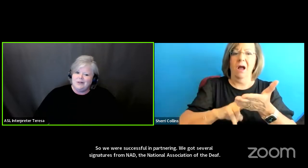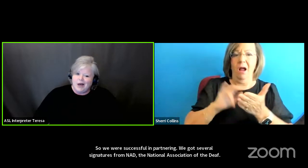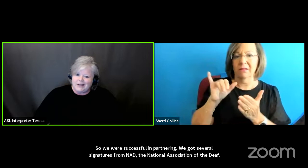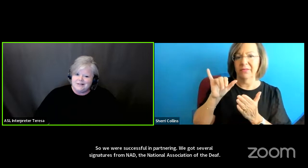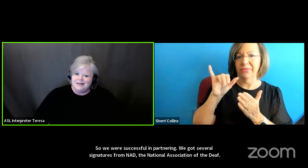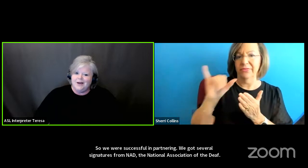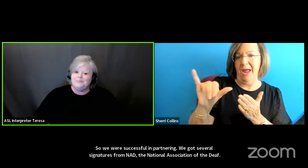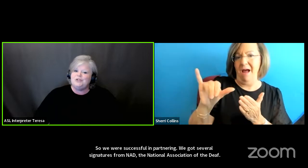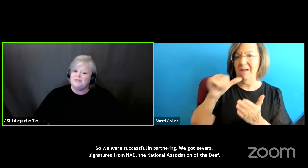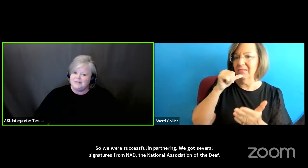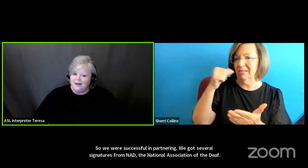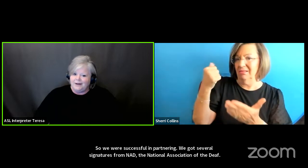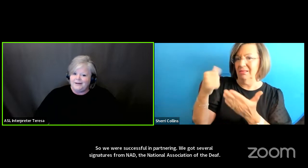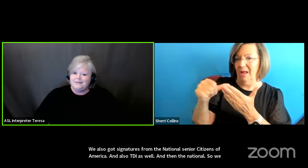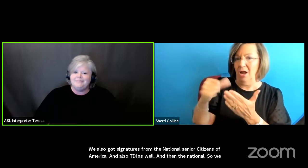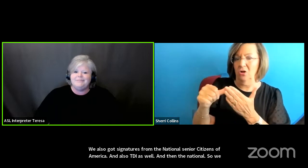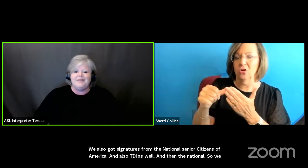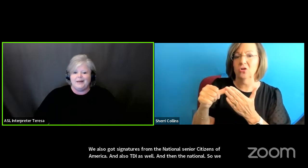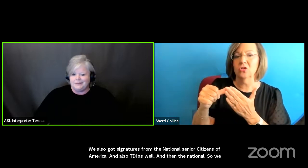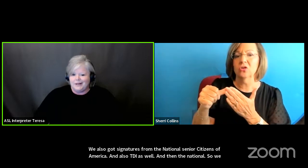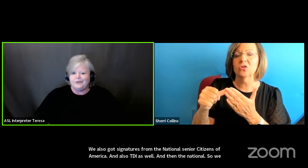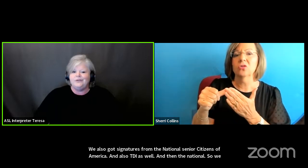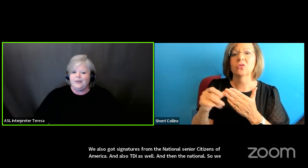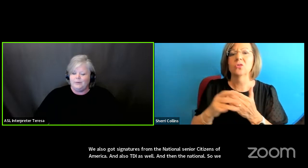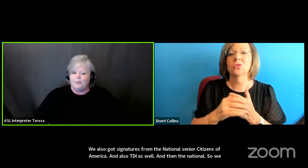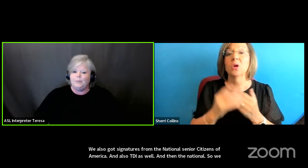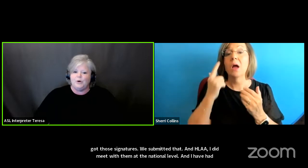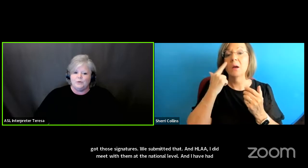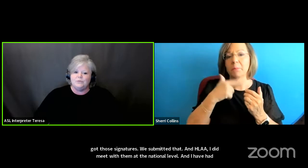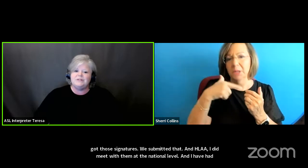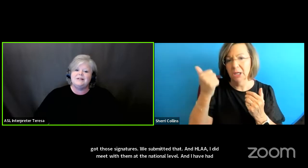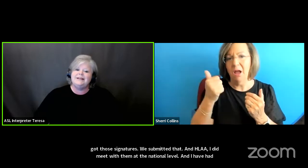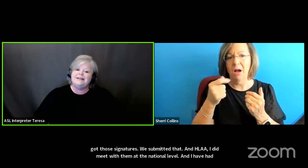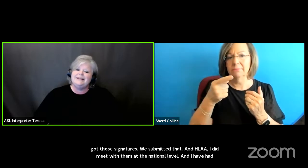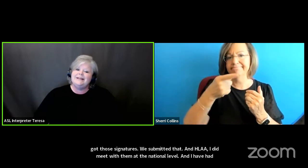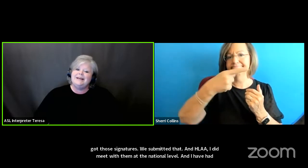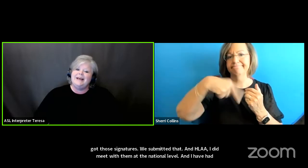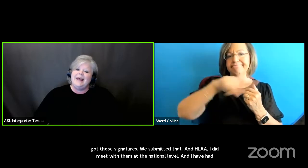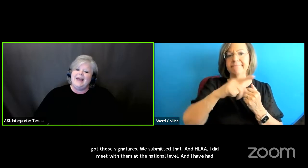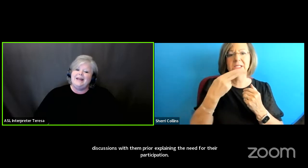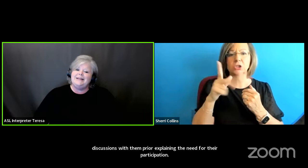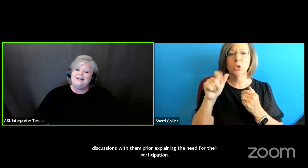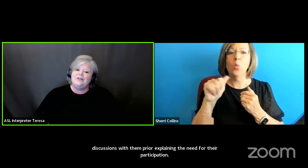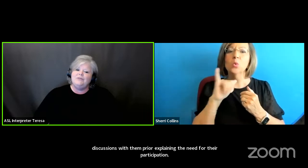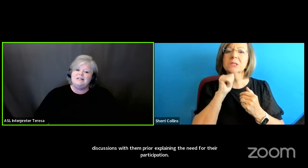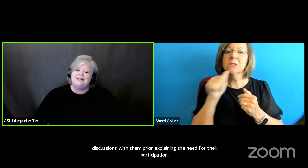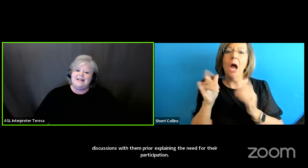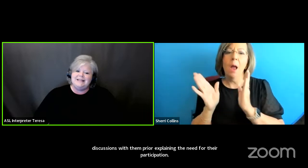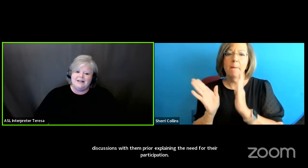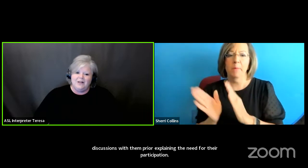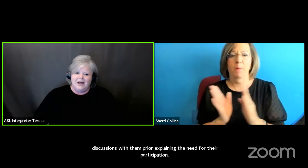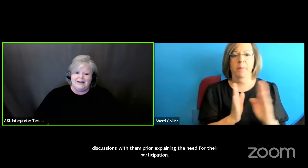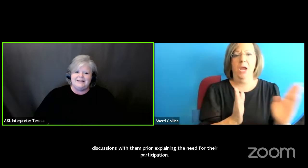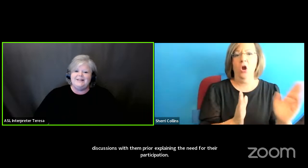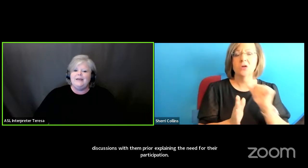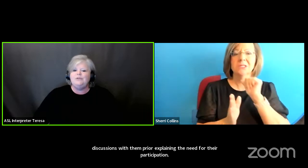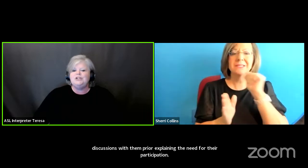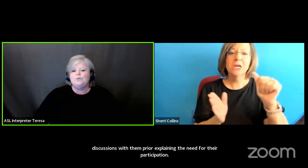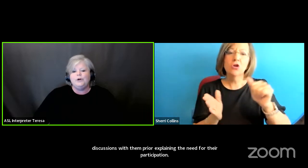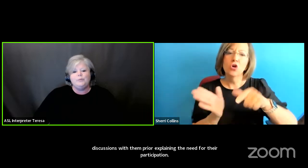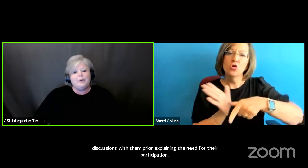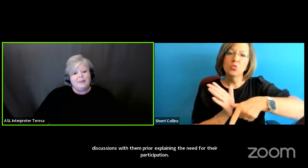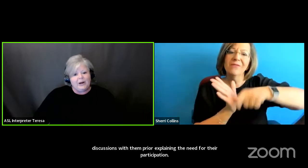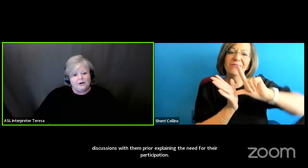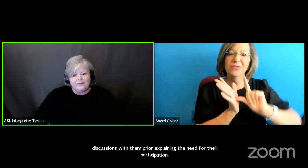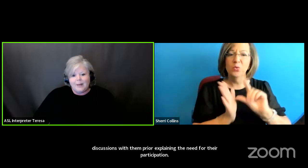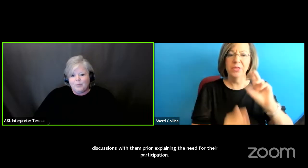they declined to sign that letter that we proposed. And the reason they declined, they